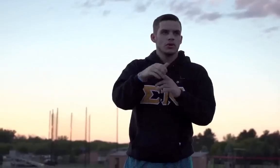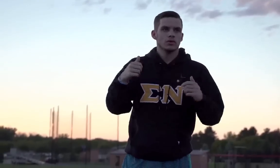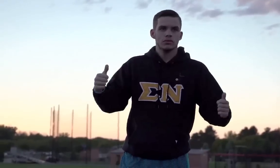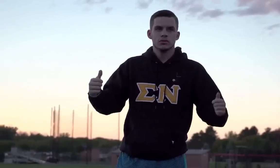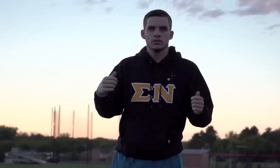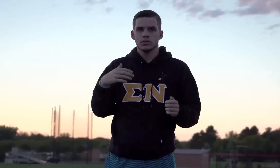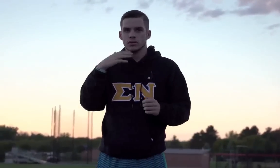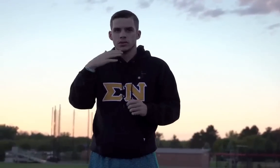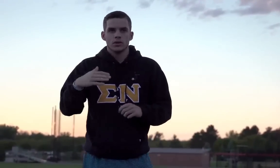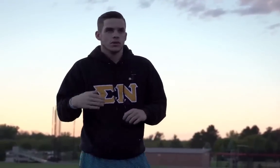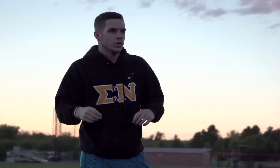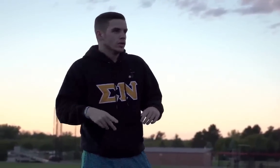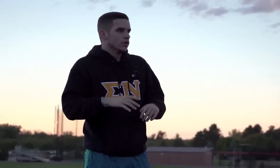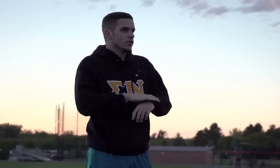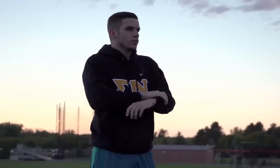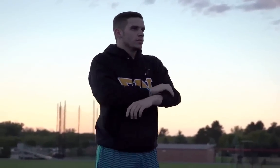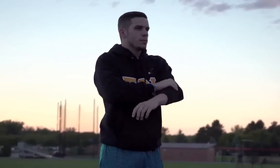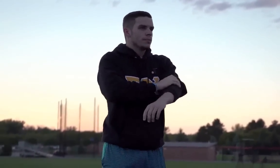so.